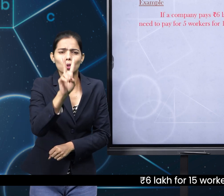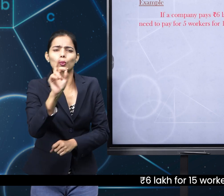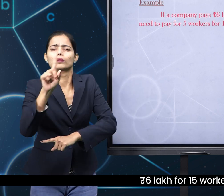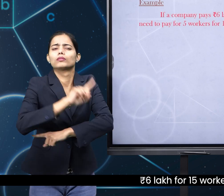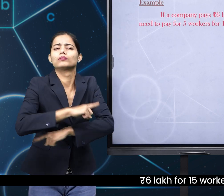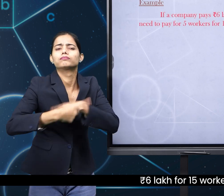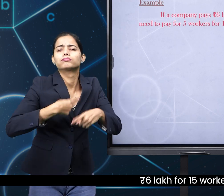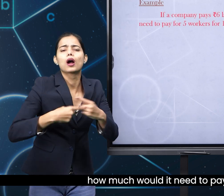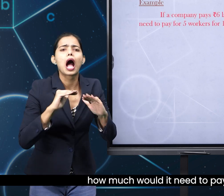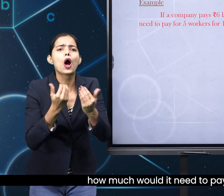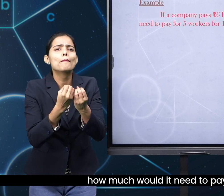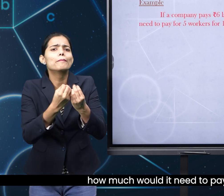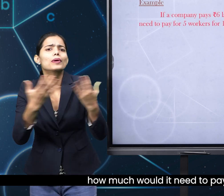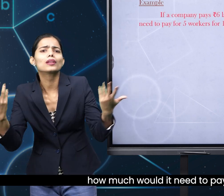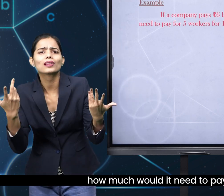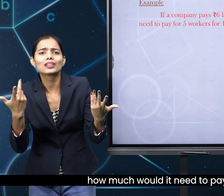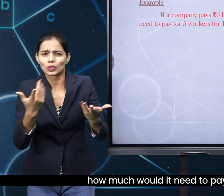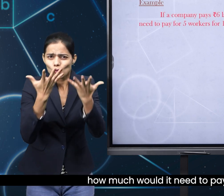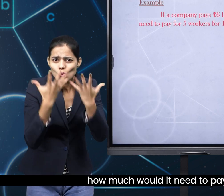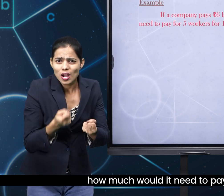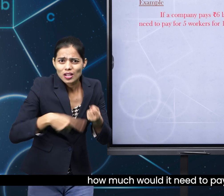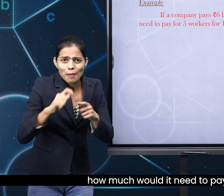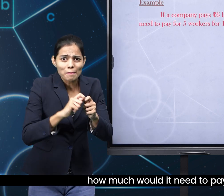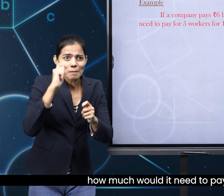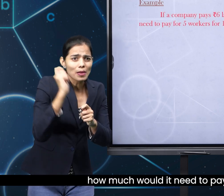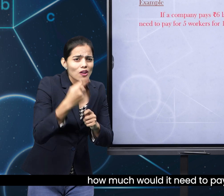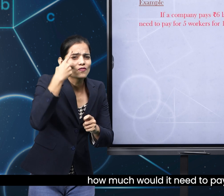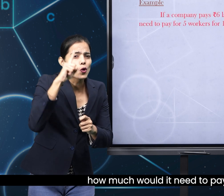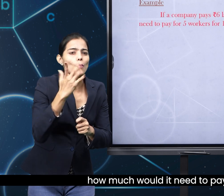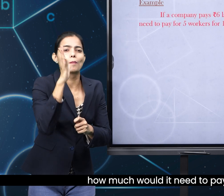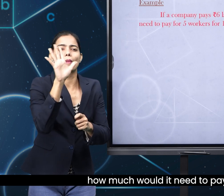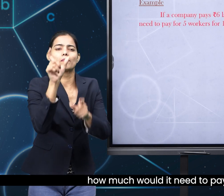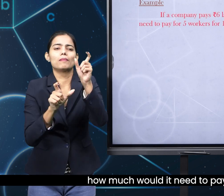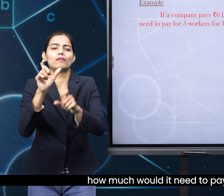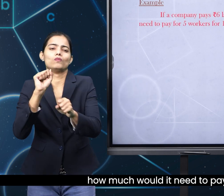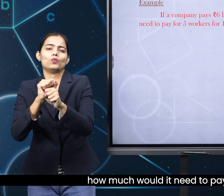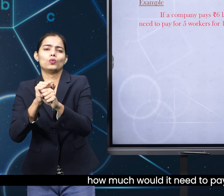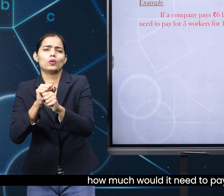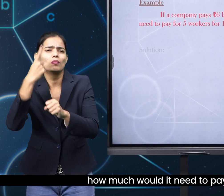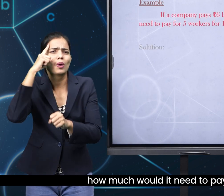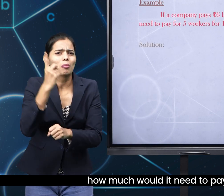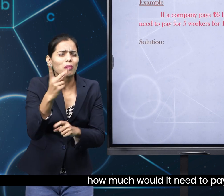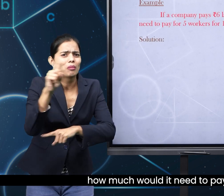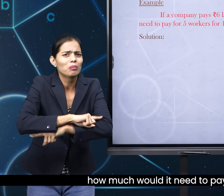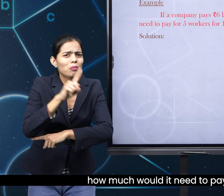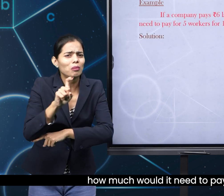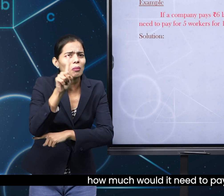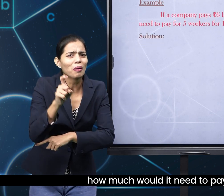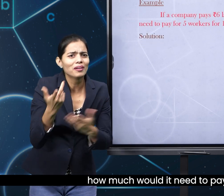for 20 days, how much would it need to pay for 5 workers for 12 days?